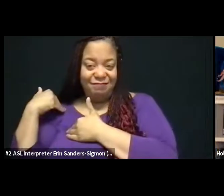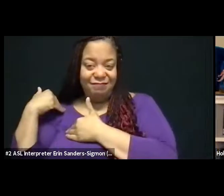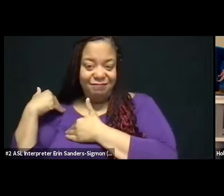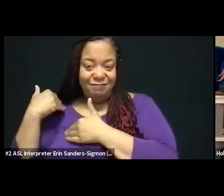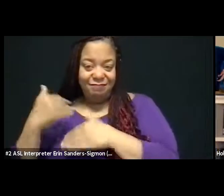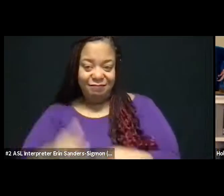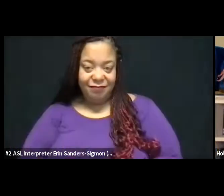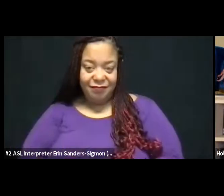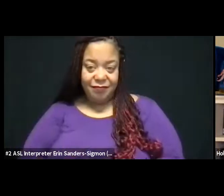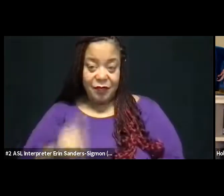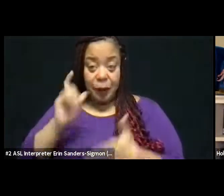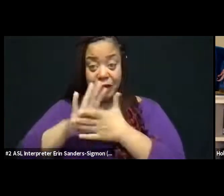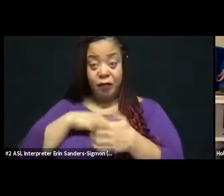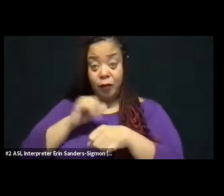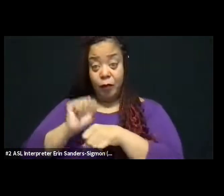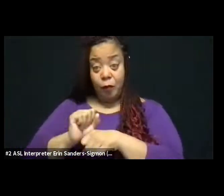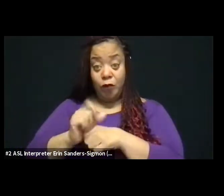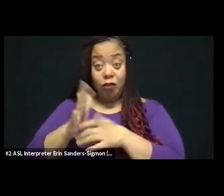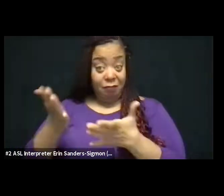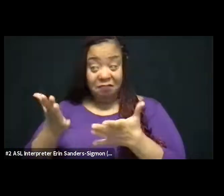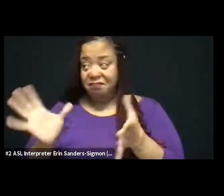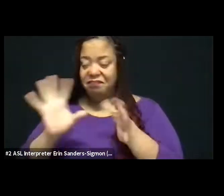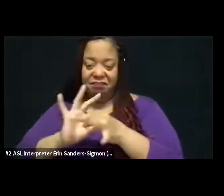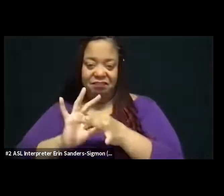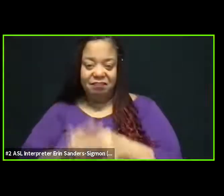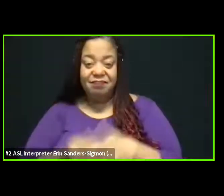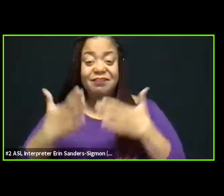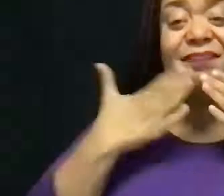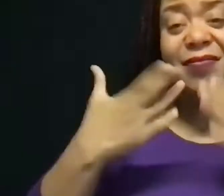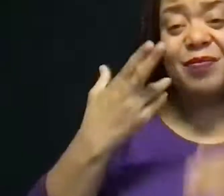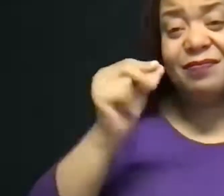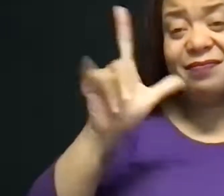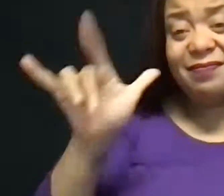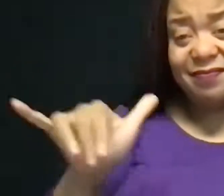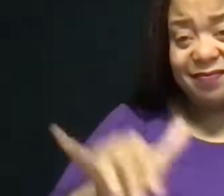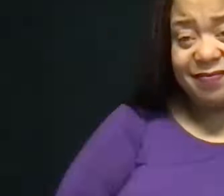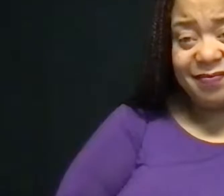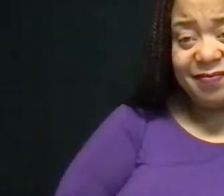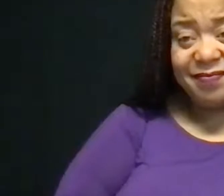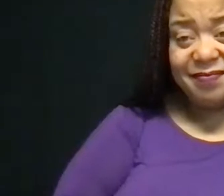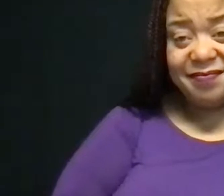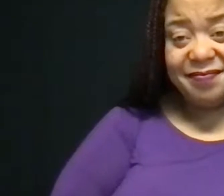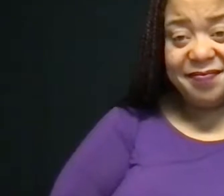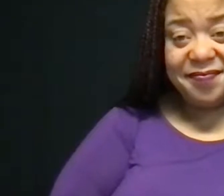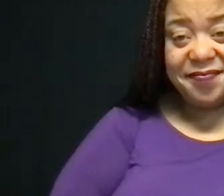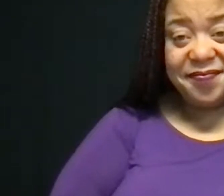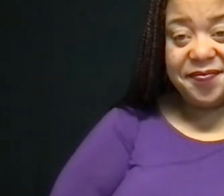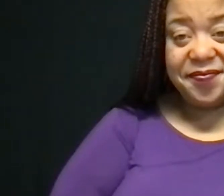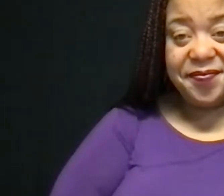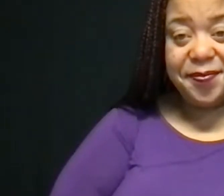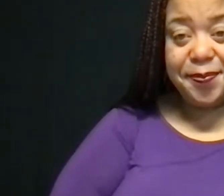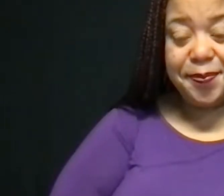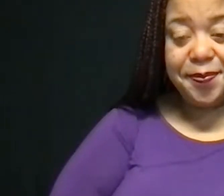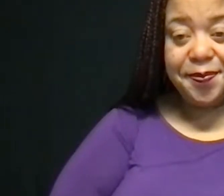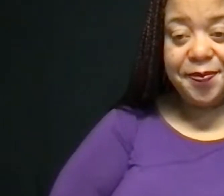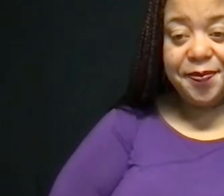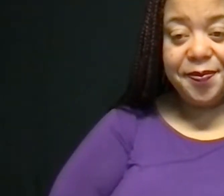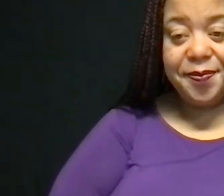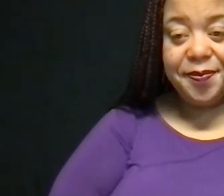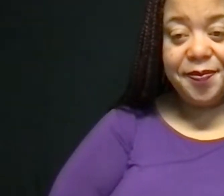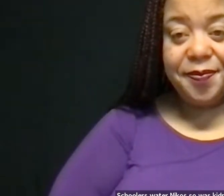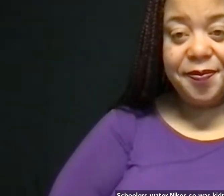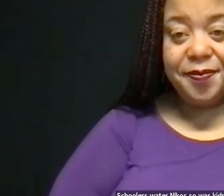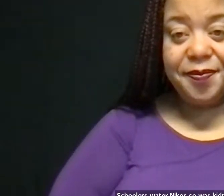Thank you, Holly. And thank you for uplifting the openness to being transformed,